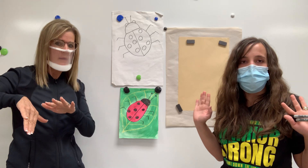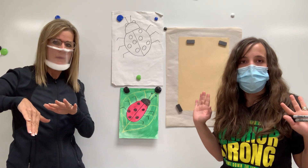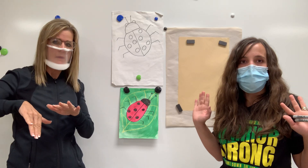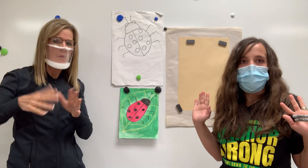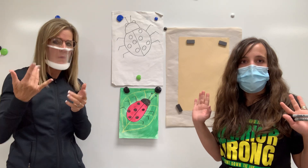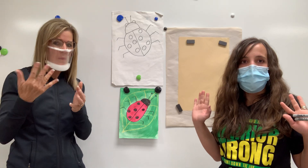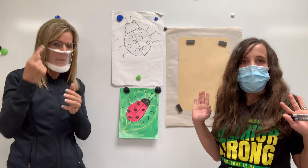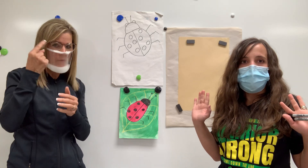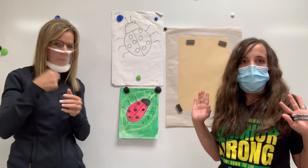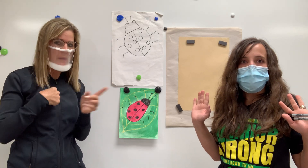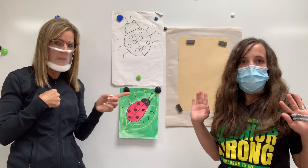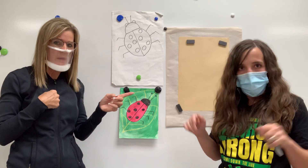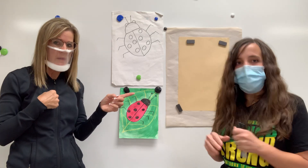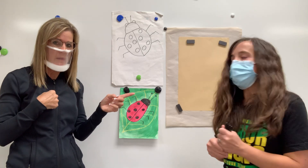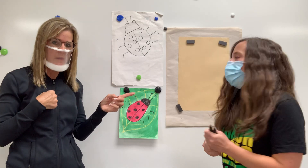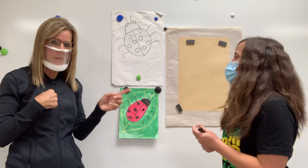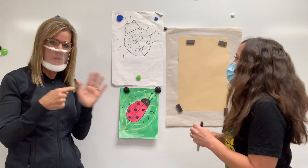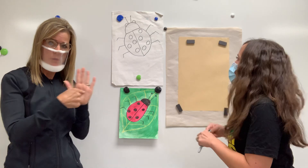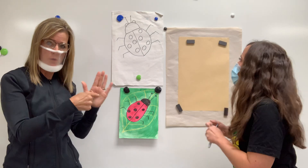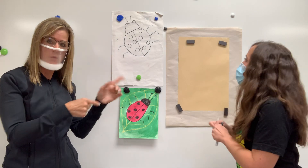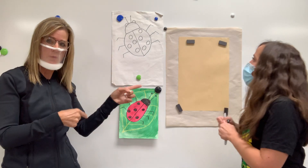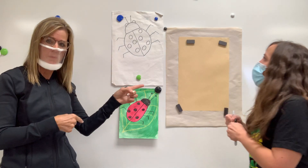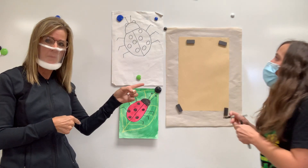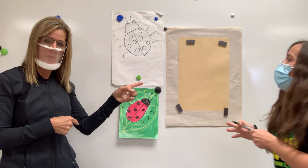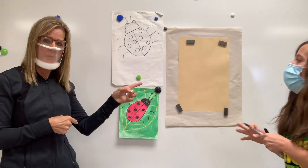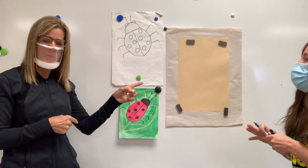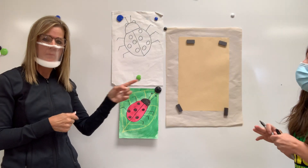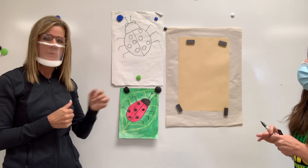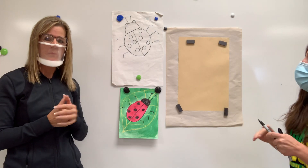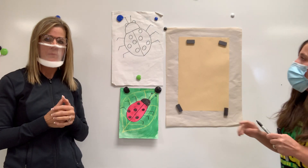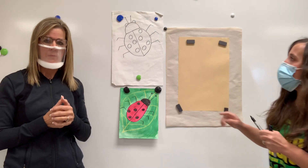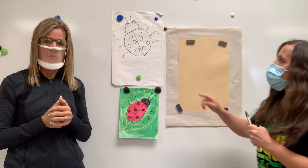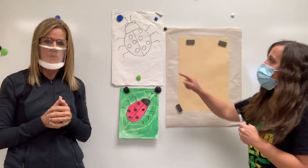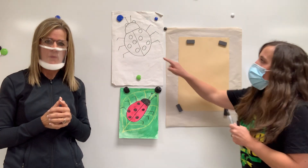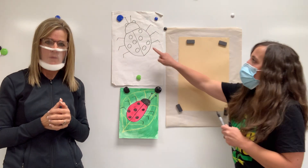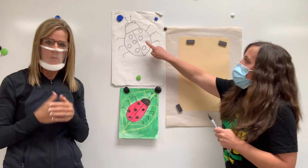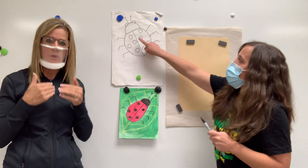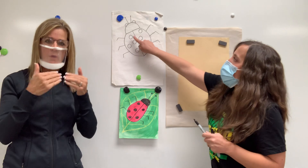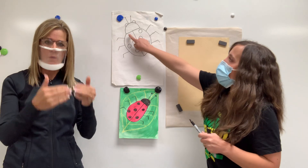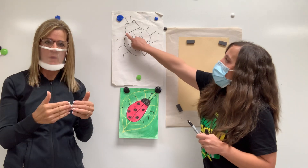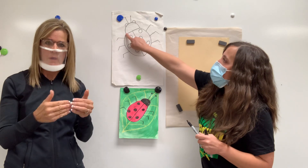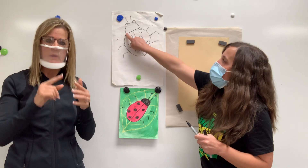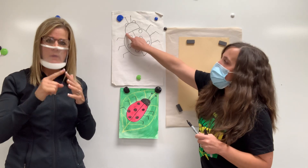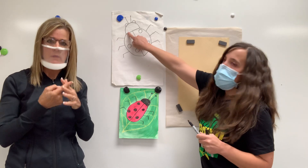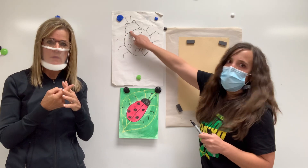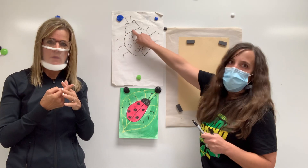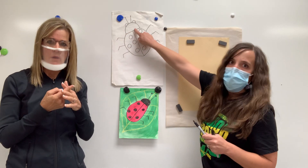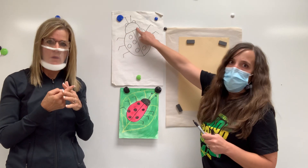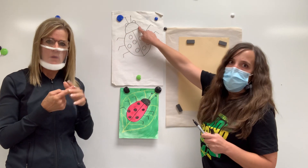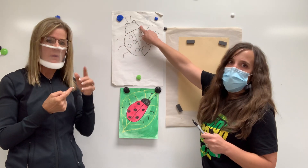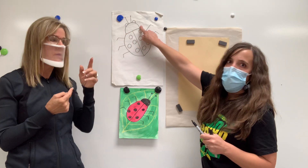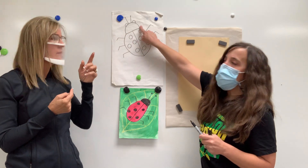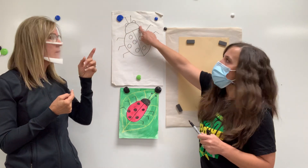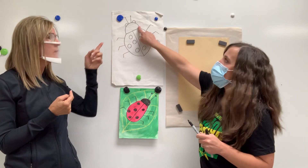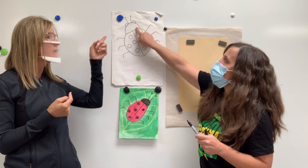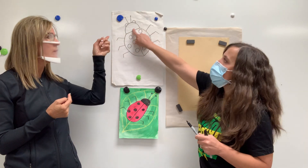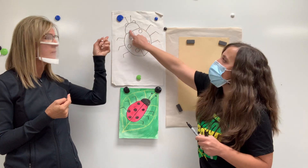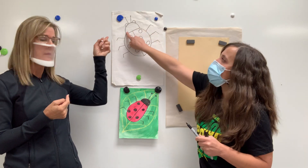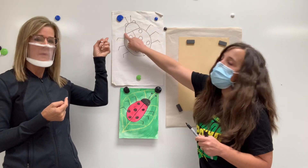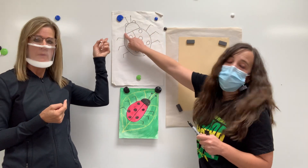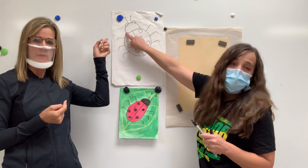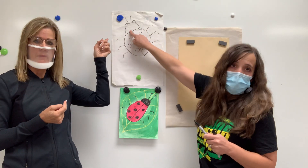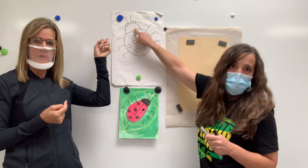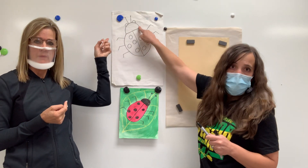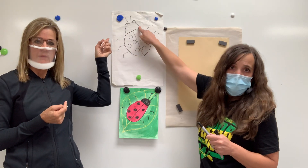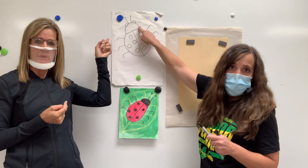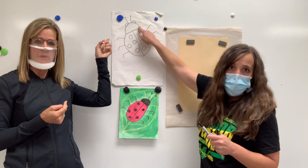marks. Okay, so we are gonna go ahead and start with the bottom of the ladybug's head. This